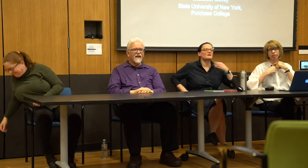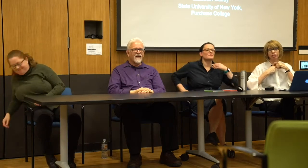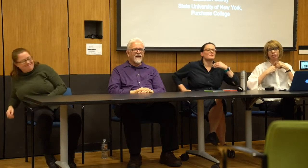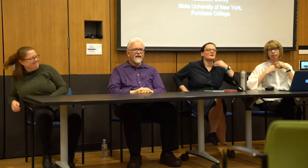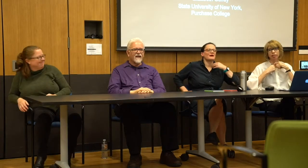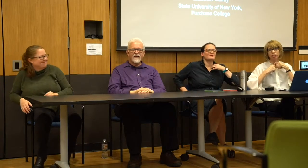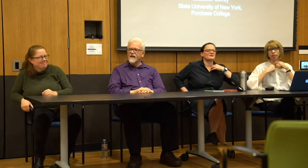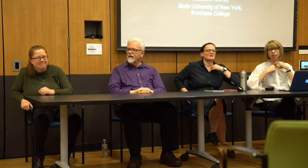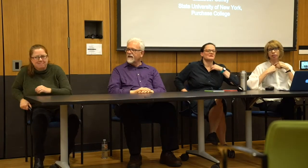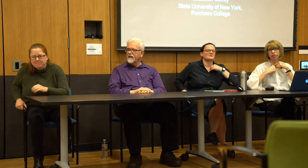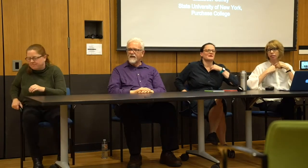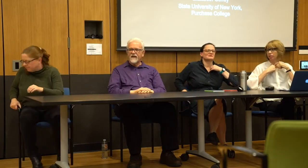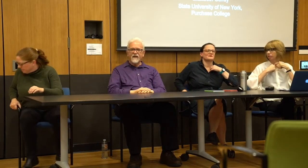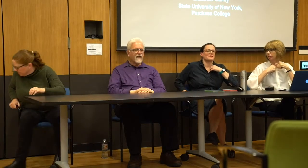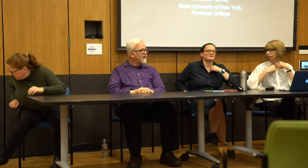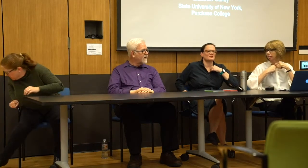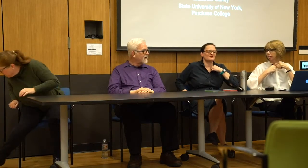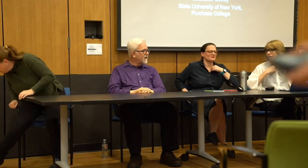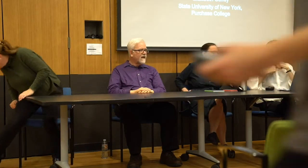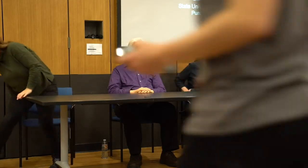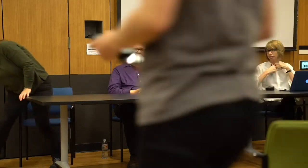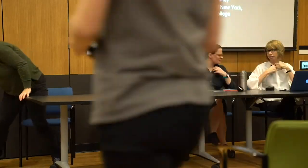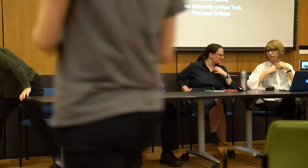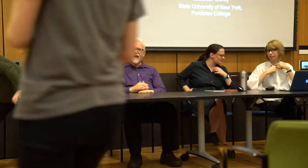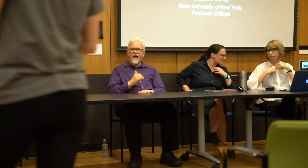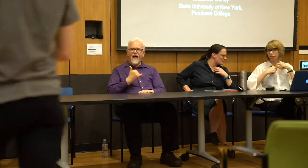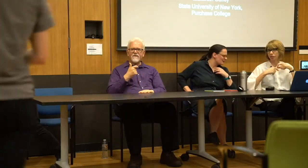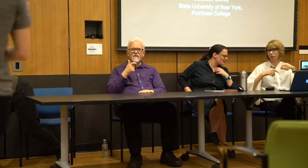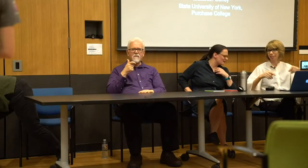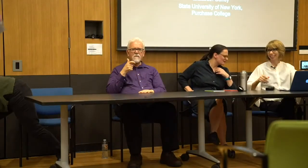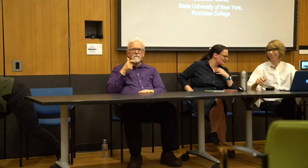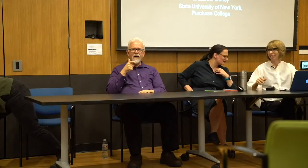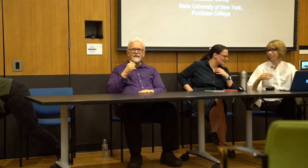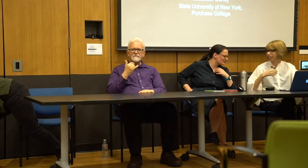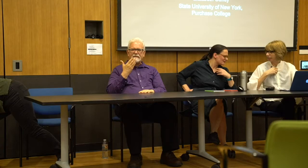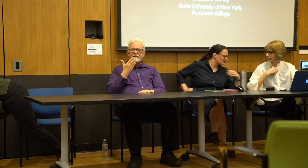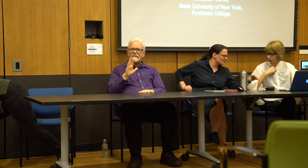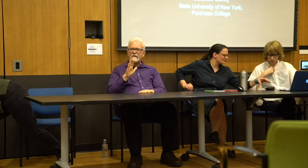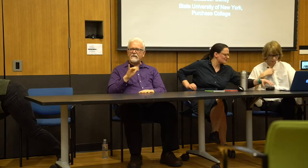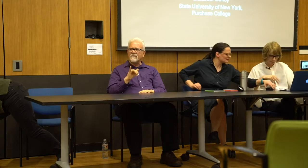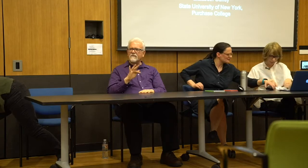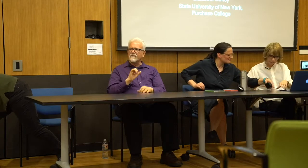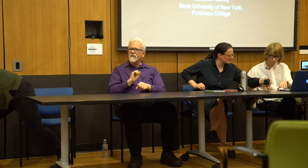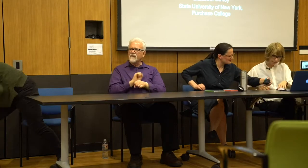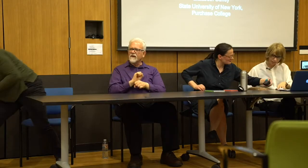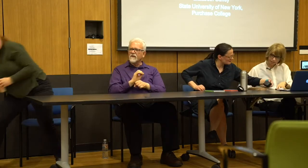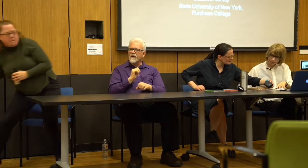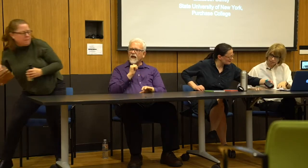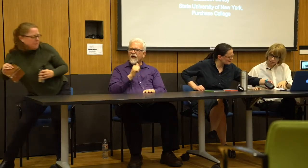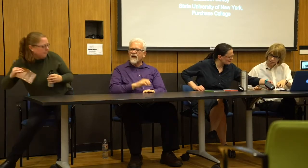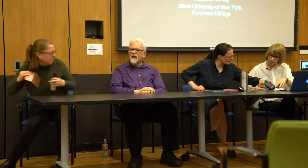So now we have these mics, but I don't know if do we have to turn them on or. I don't know. Maybe.